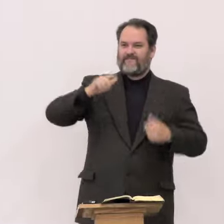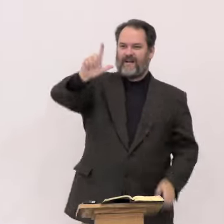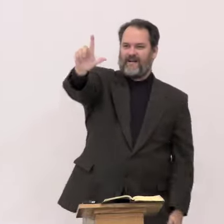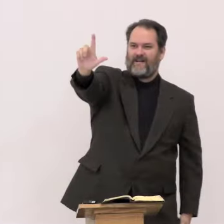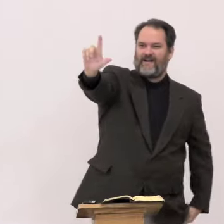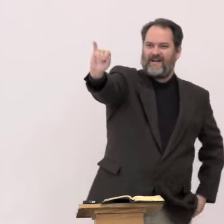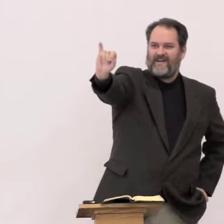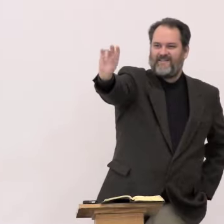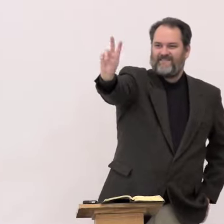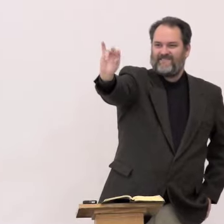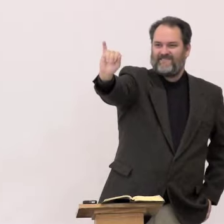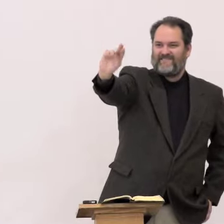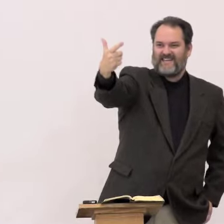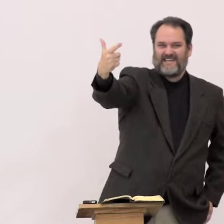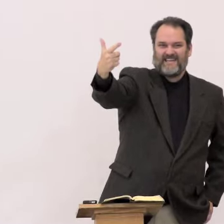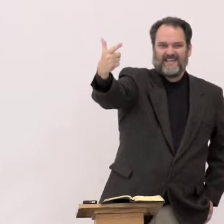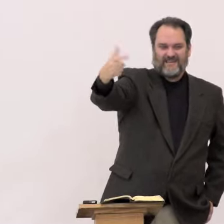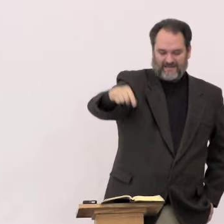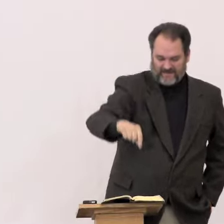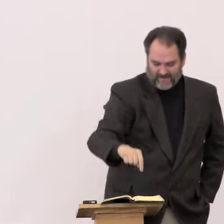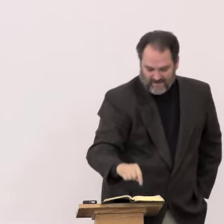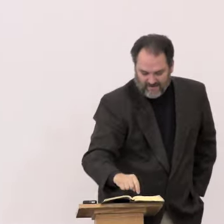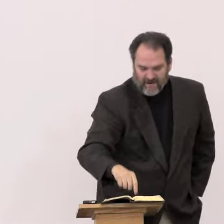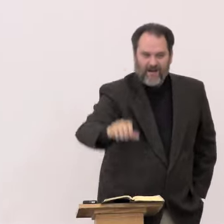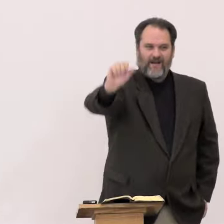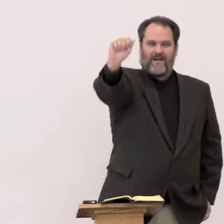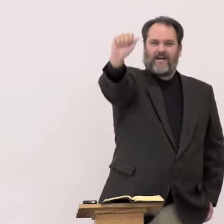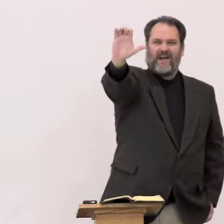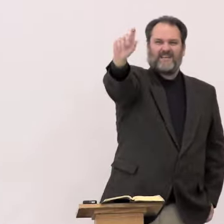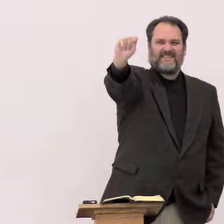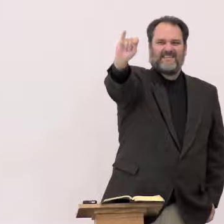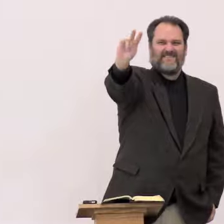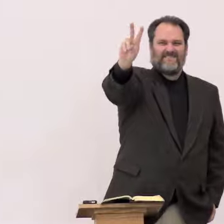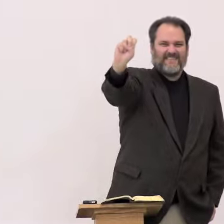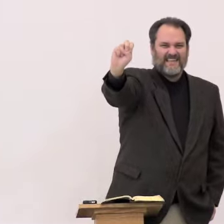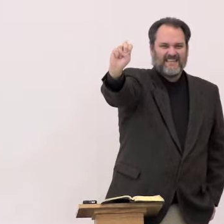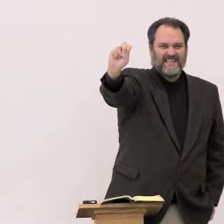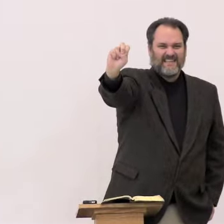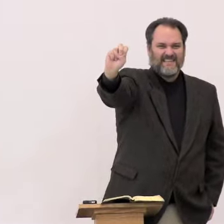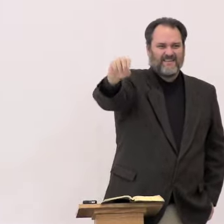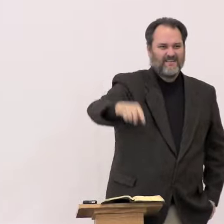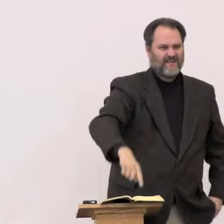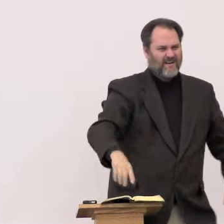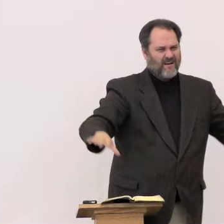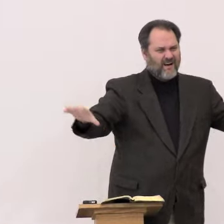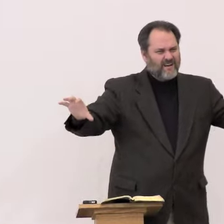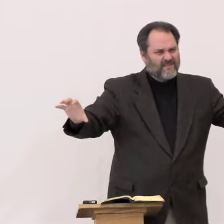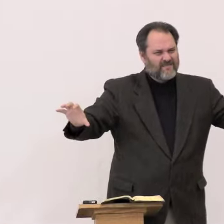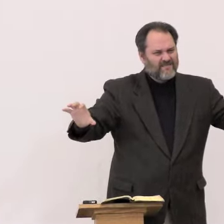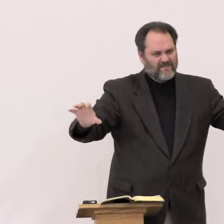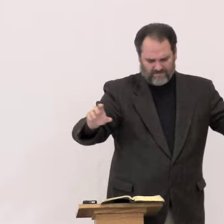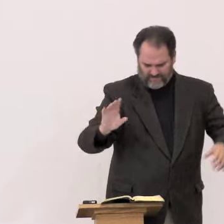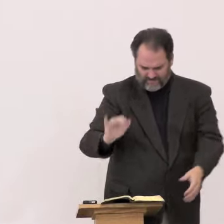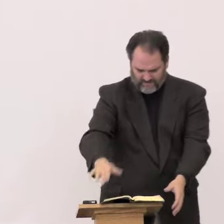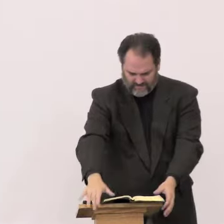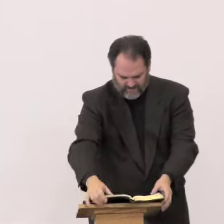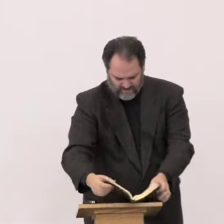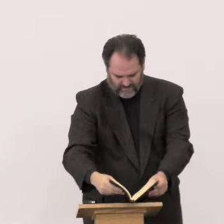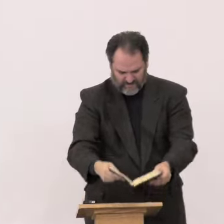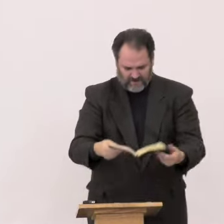this is life. This is living. It's active. The Bible